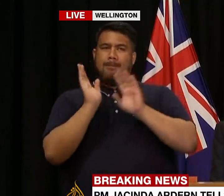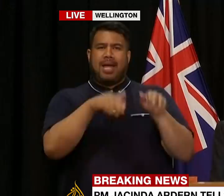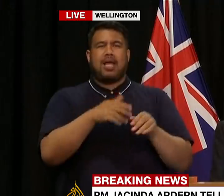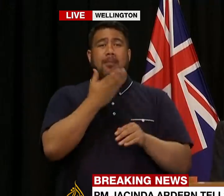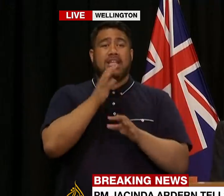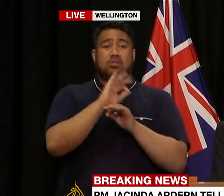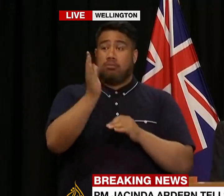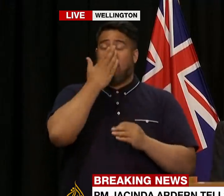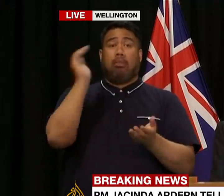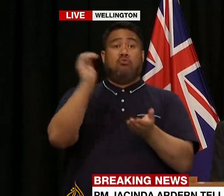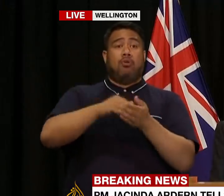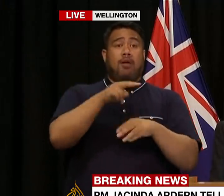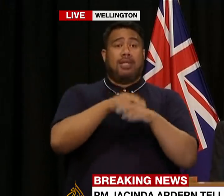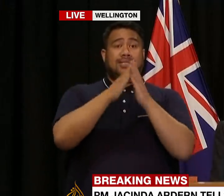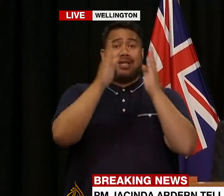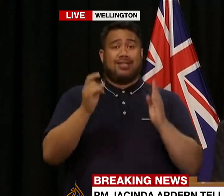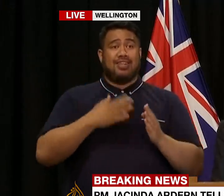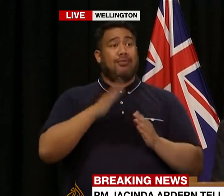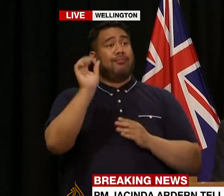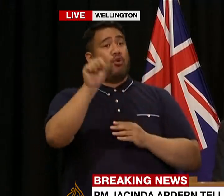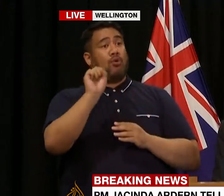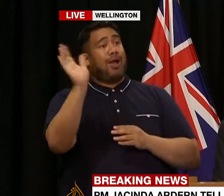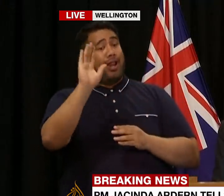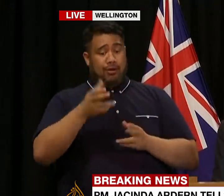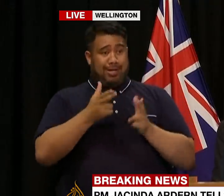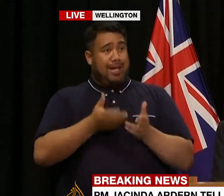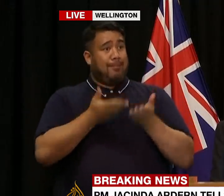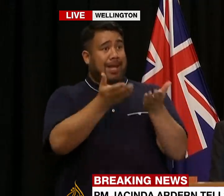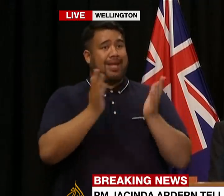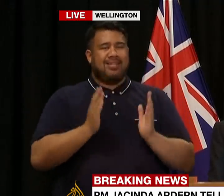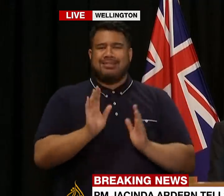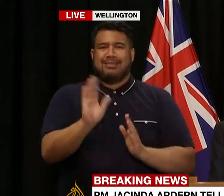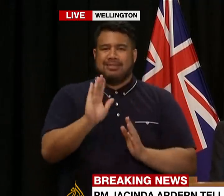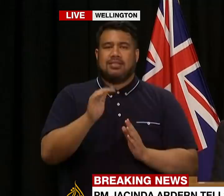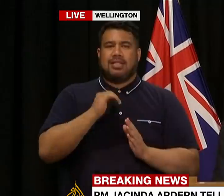not arrive at the police station unannounced with these weapons in your possession.